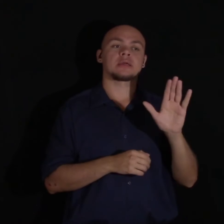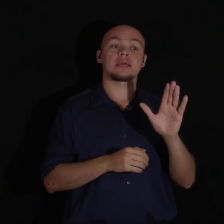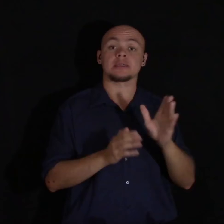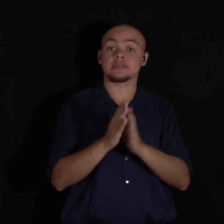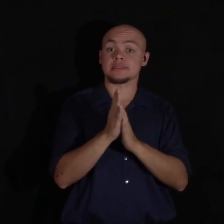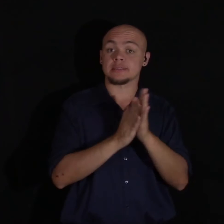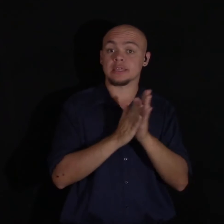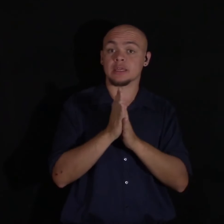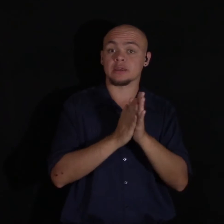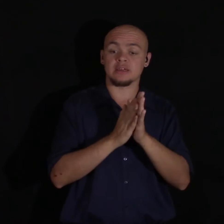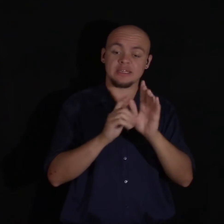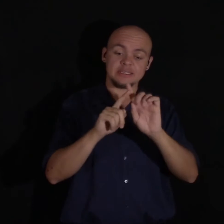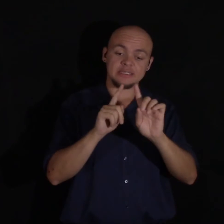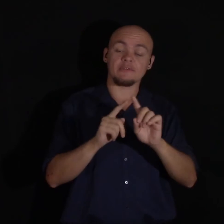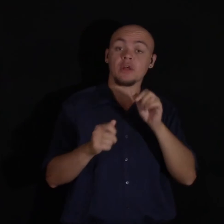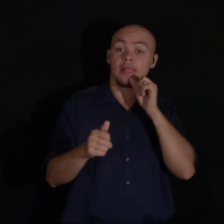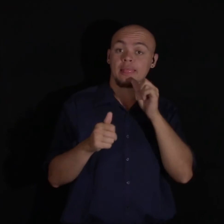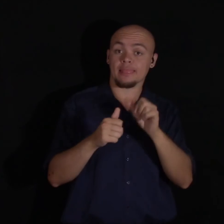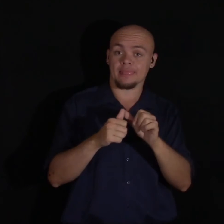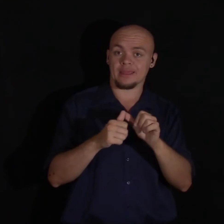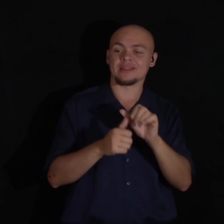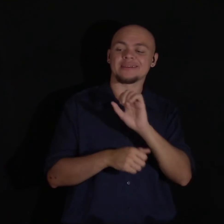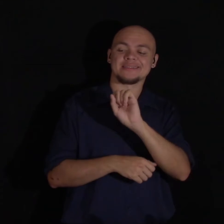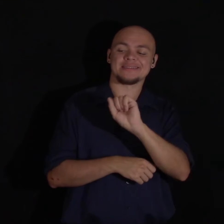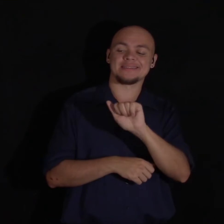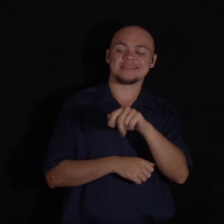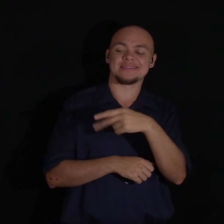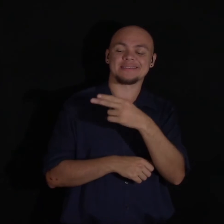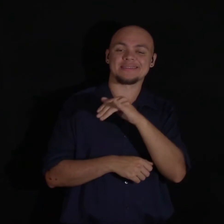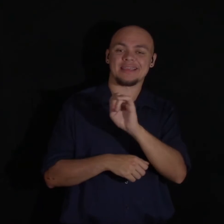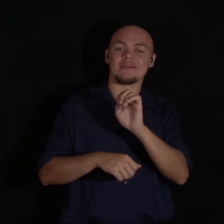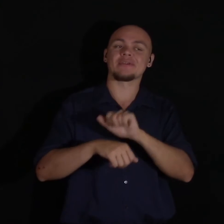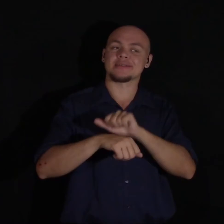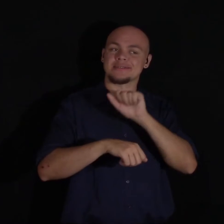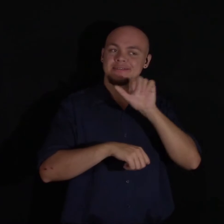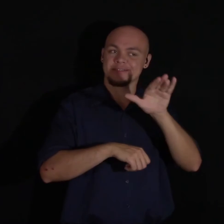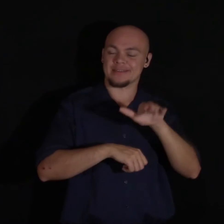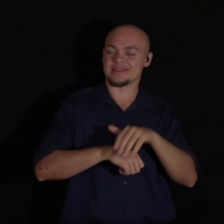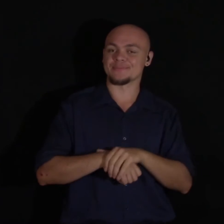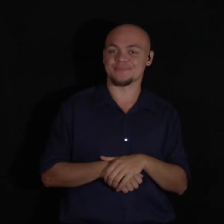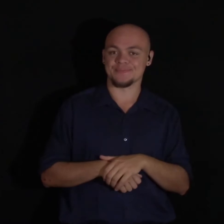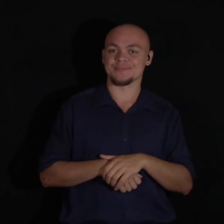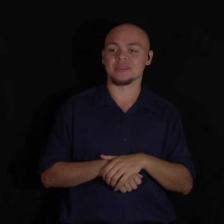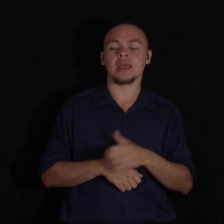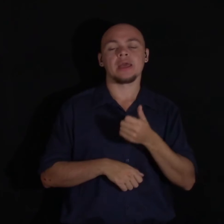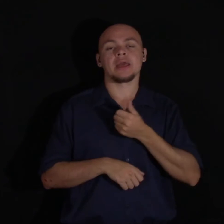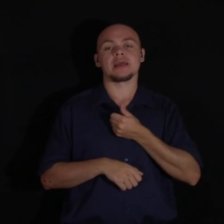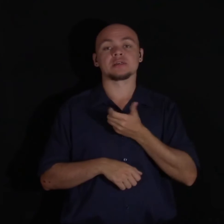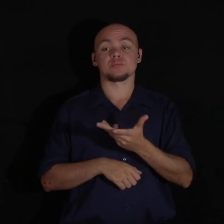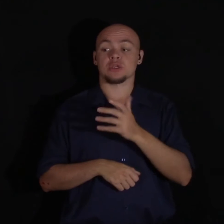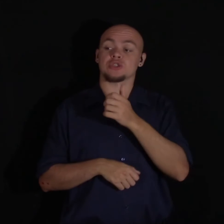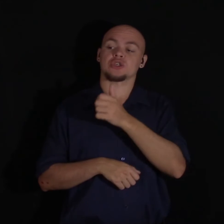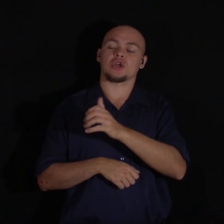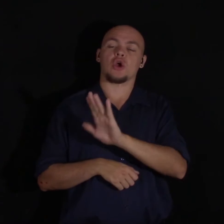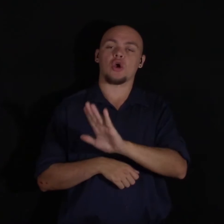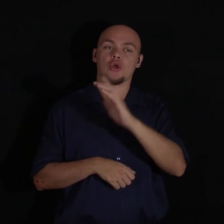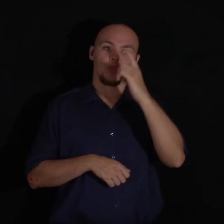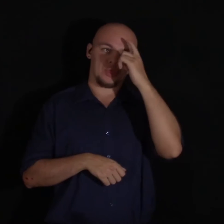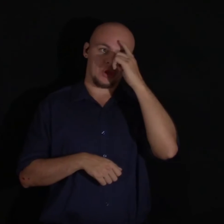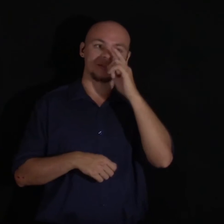several letters that he received from this lovely girl, who found means to express her thoughts in the language of her lover by the aid